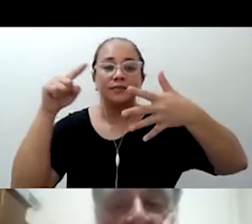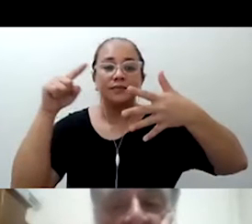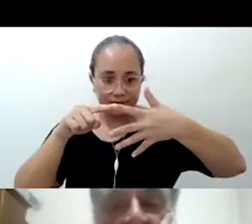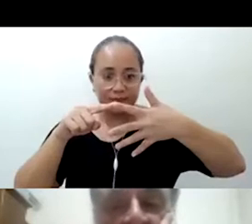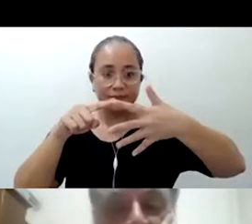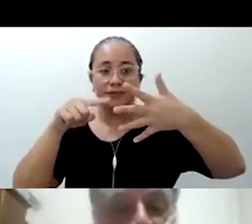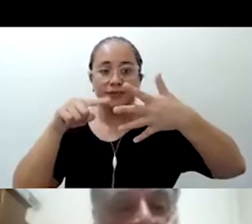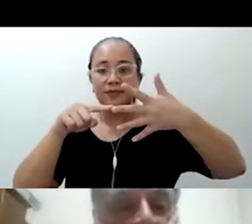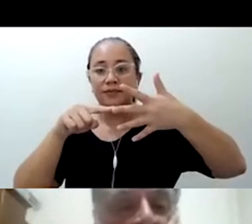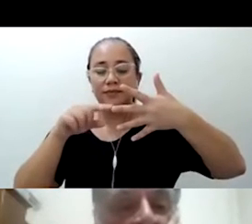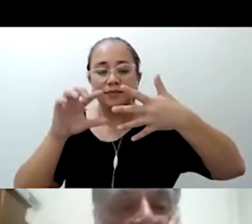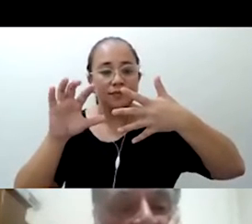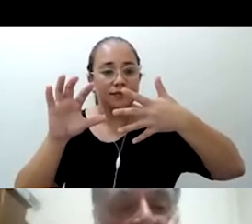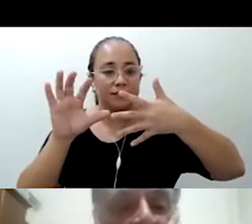hand,